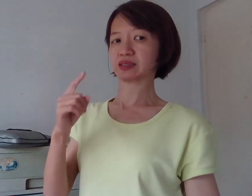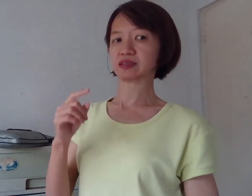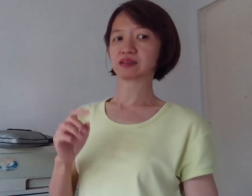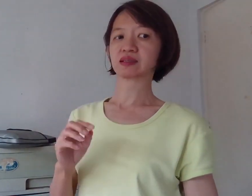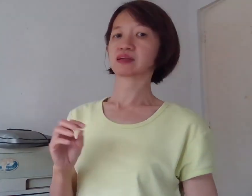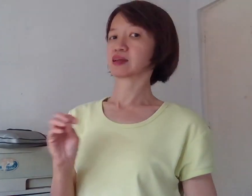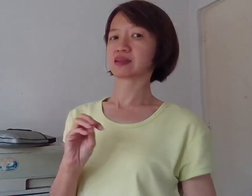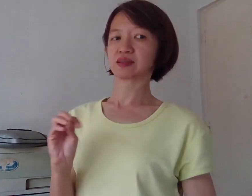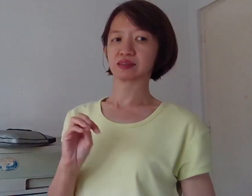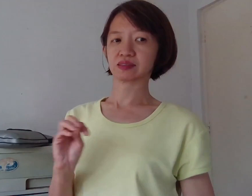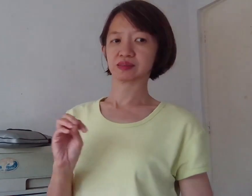speaking cannot.